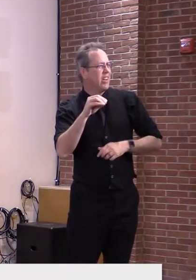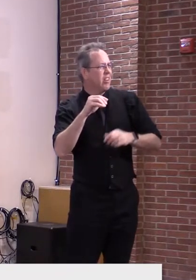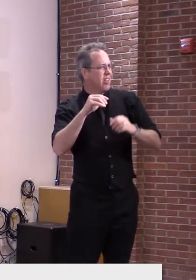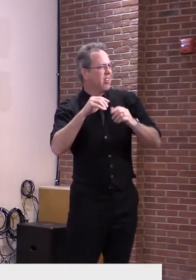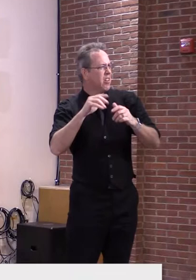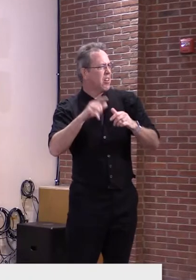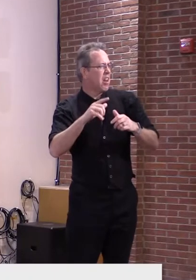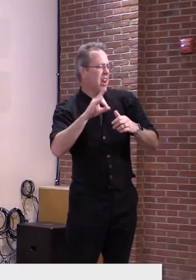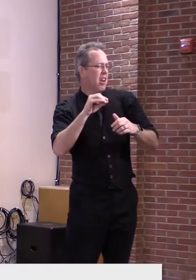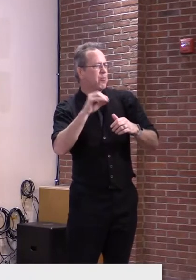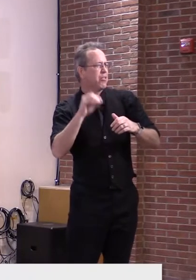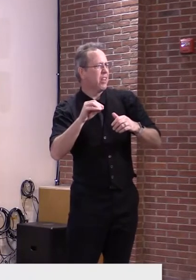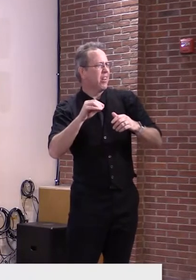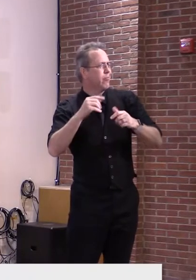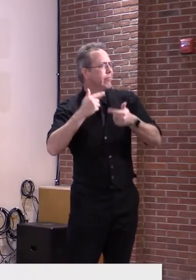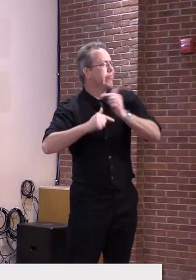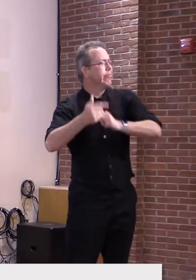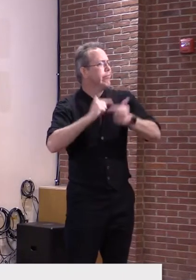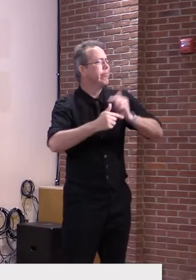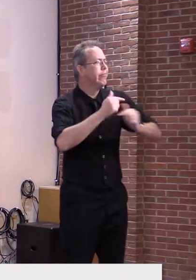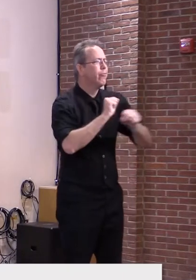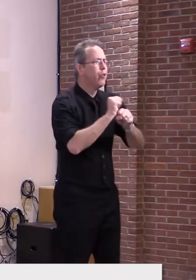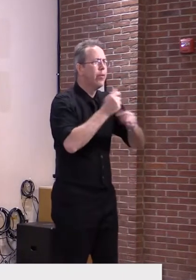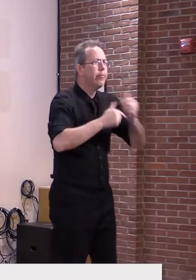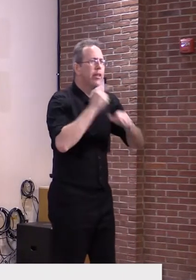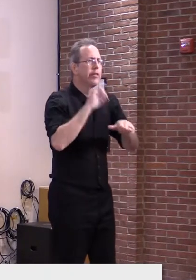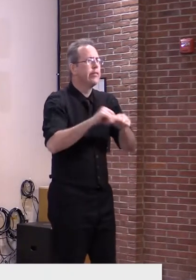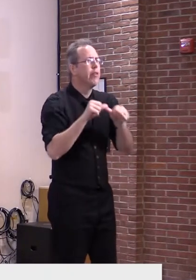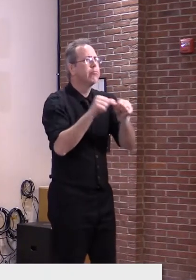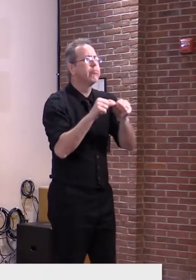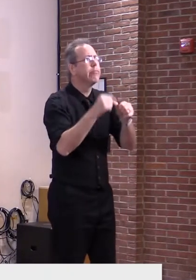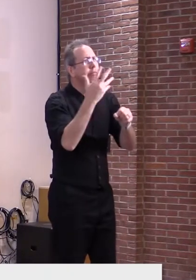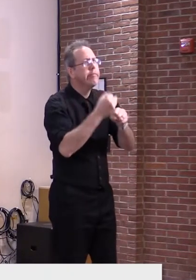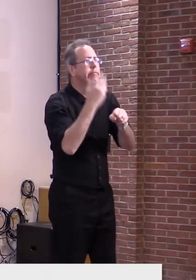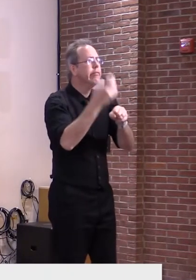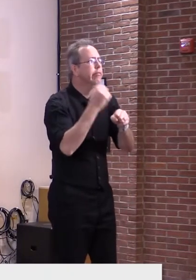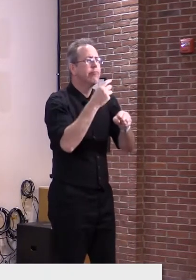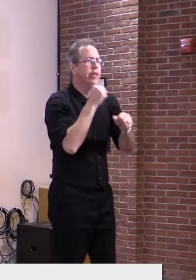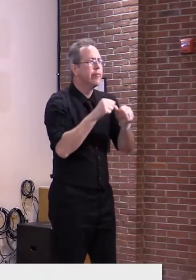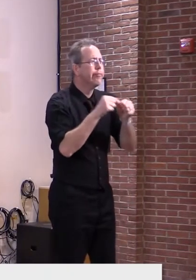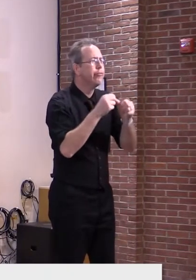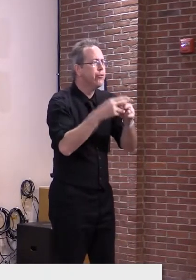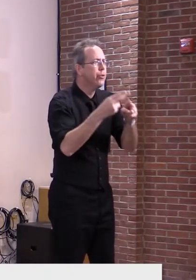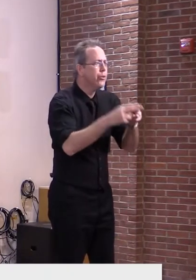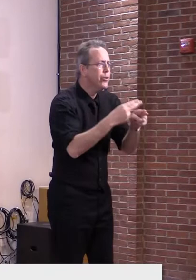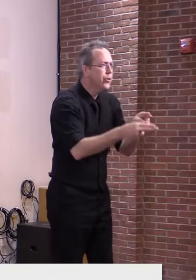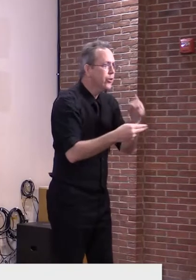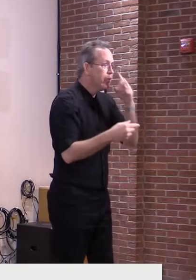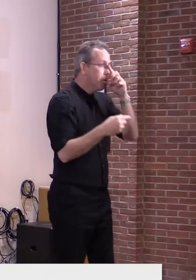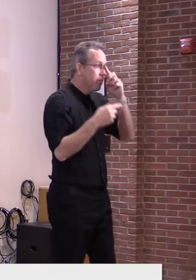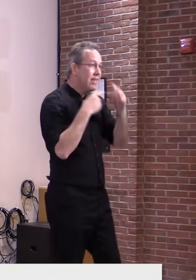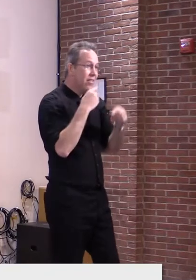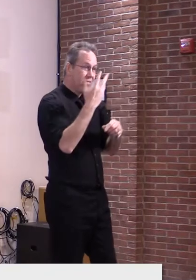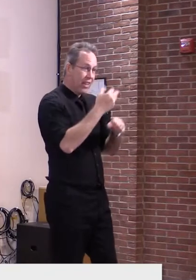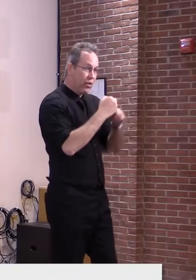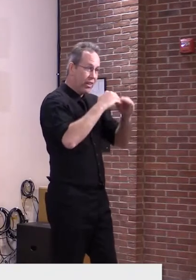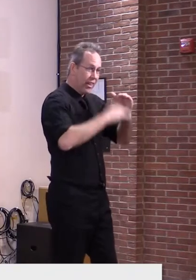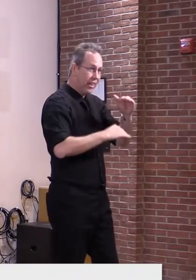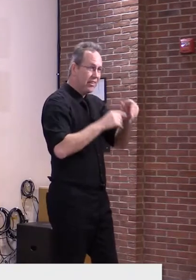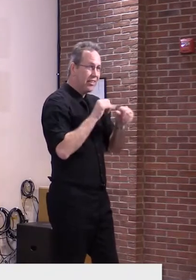rate. Now when you look at what makes that up, this is kind of interesting. People with 5 years or less, they make